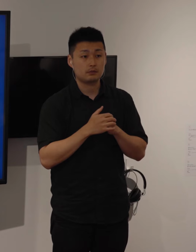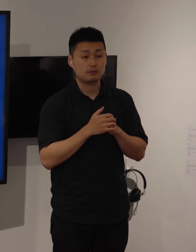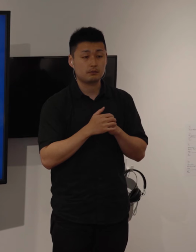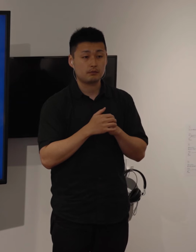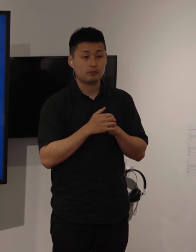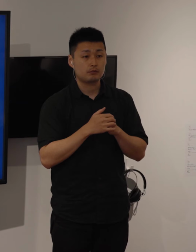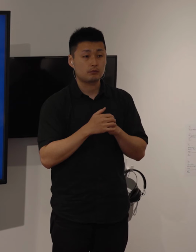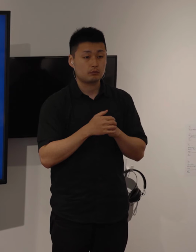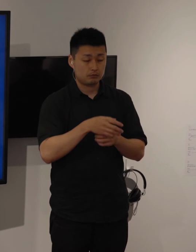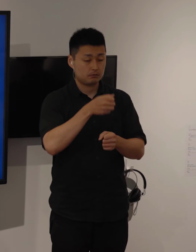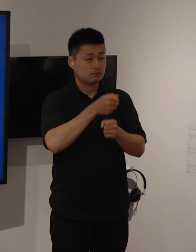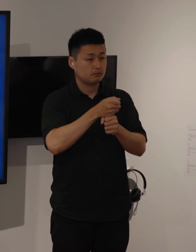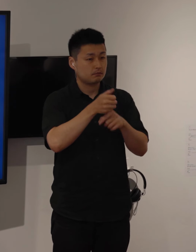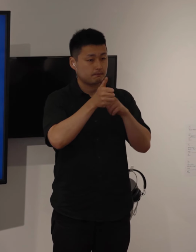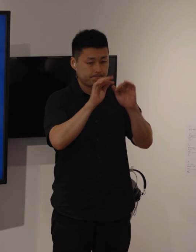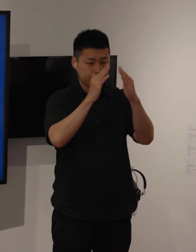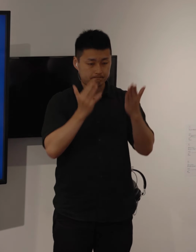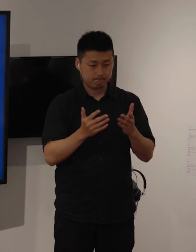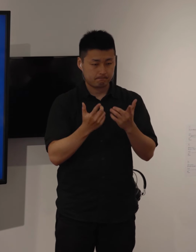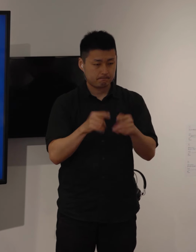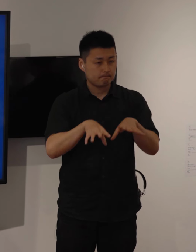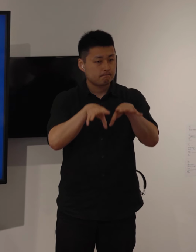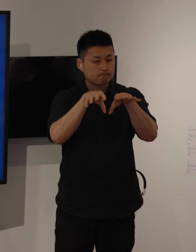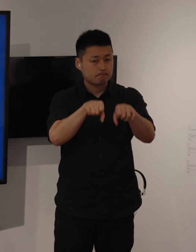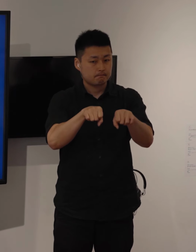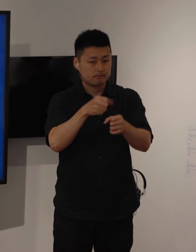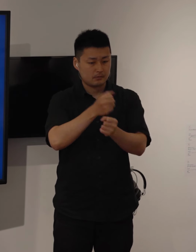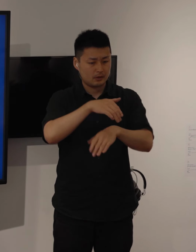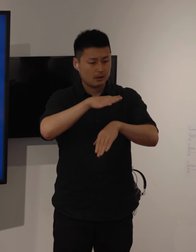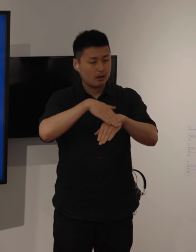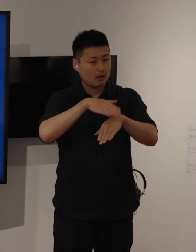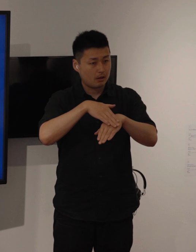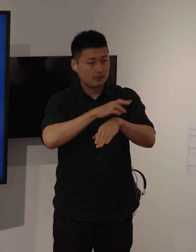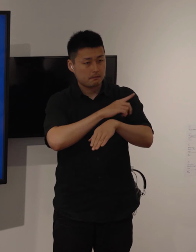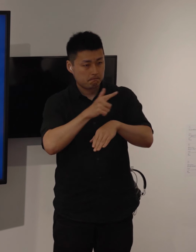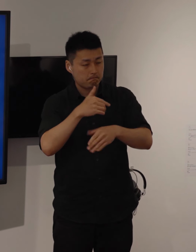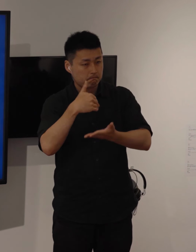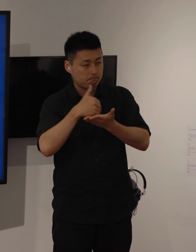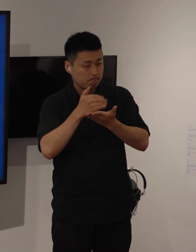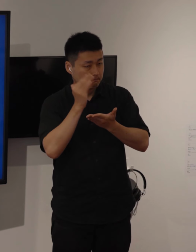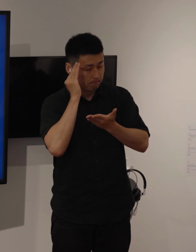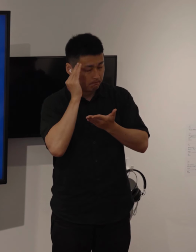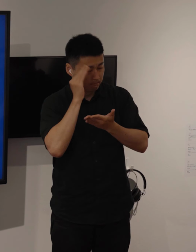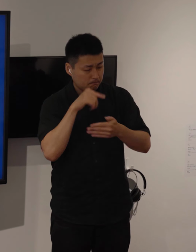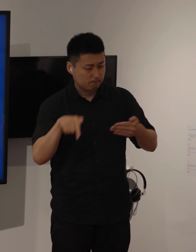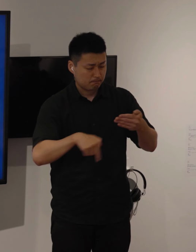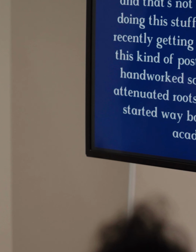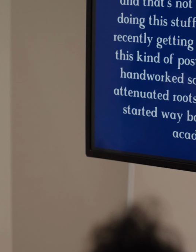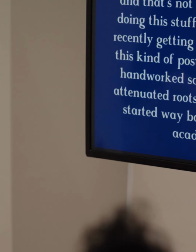artist and know their practice, and has written a very powerful piece and spoke to the people that work with